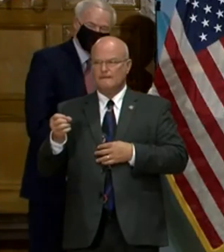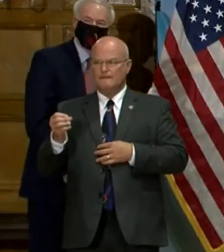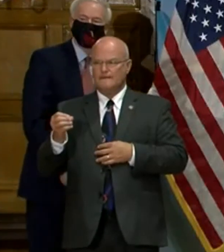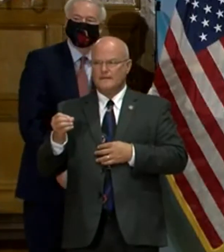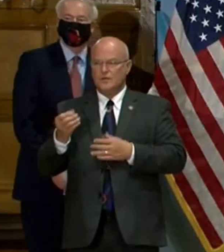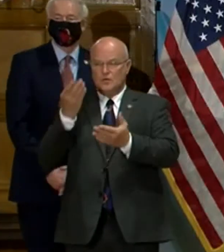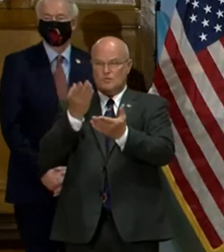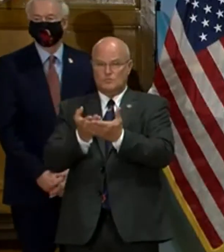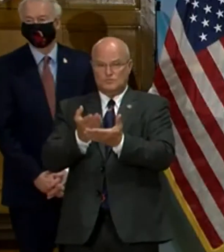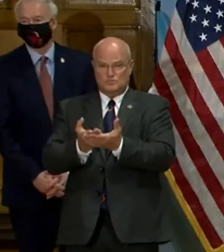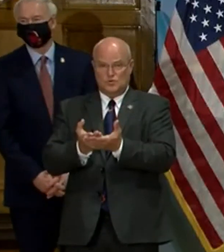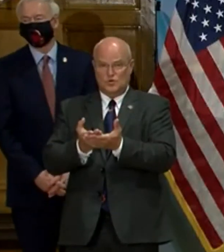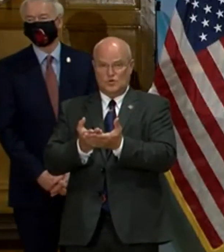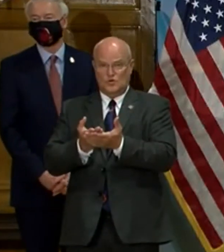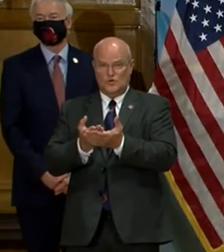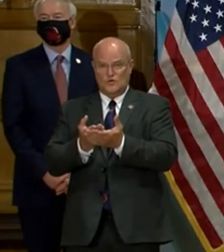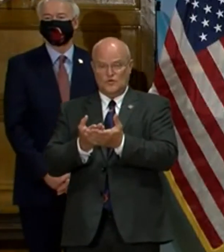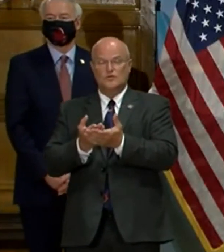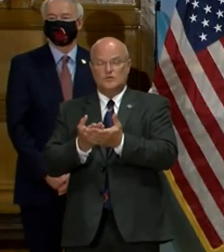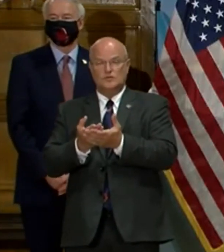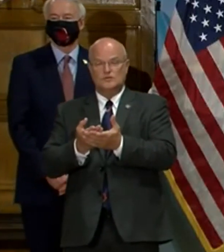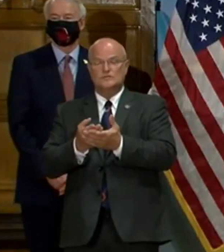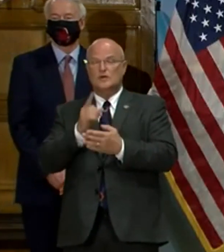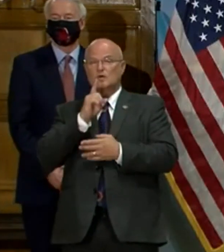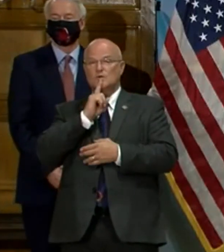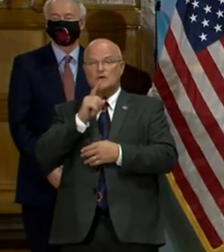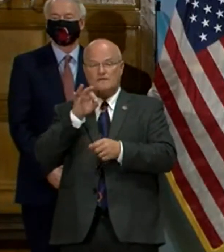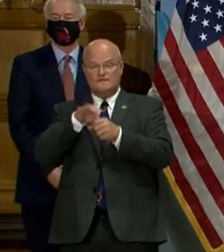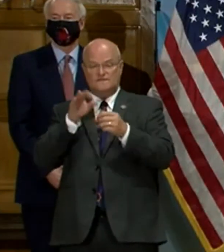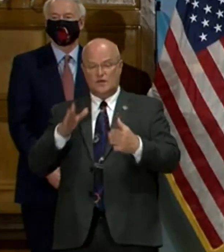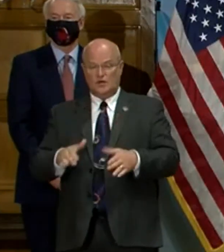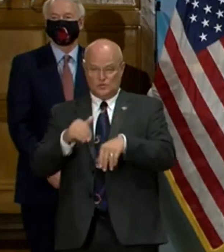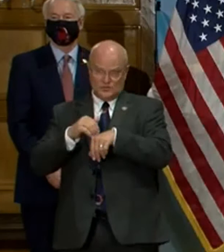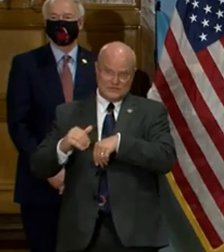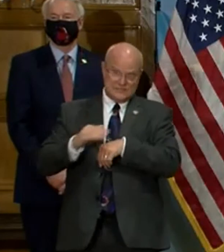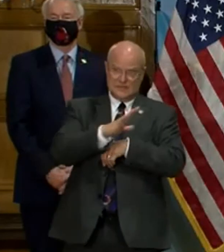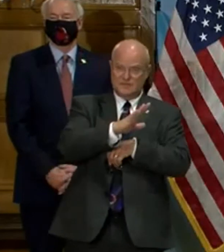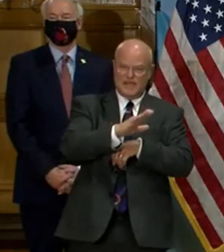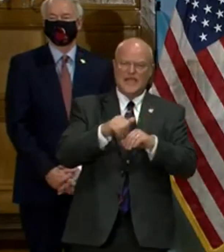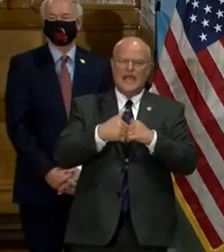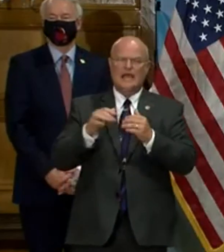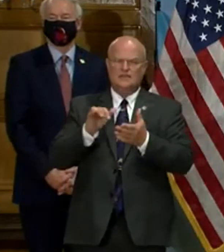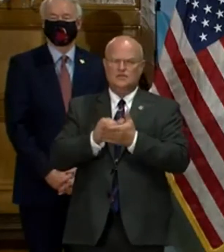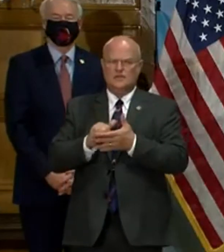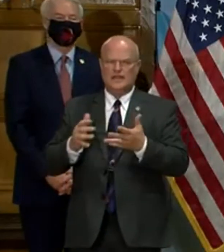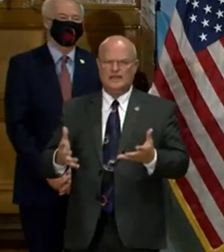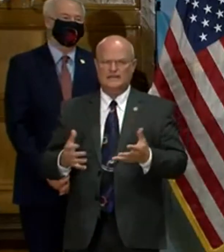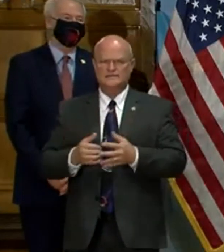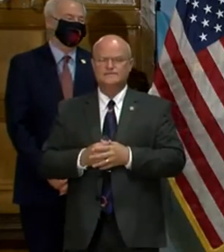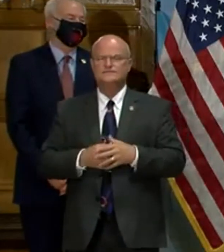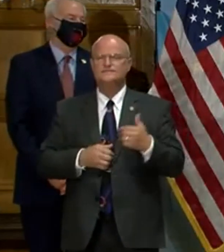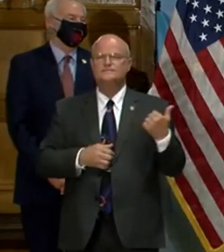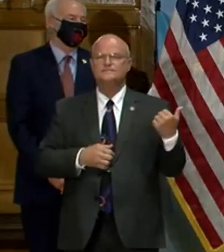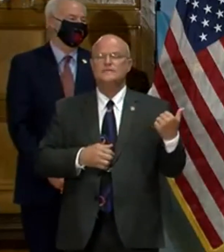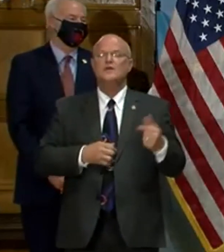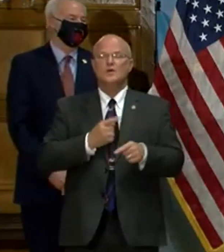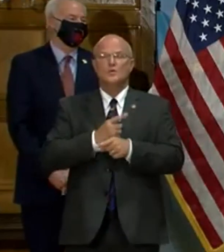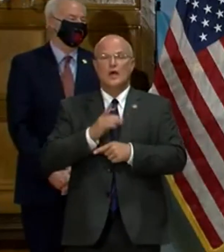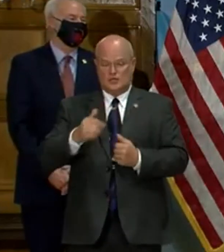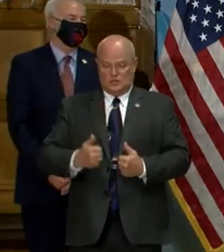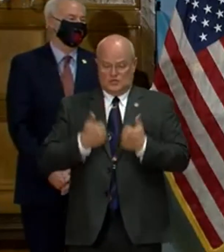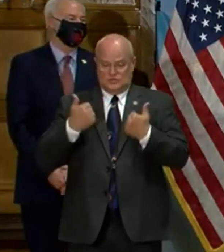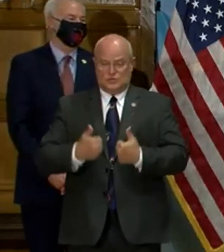have to prove that you're a valid voter, right, when you send it back. How do you do that? Right. Well,